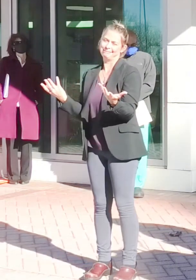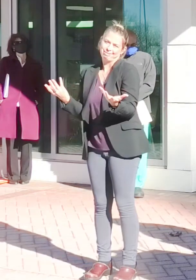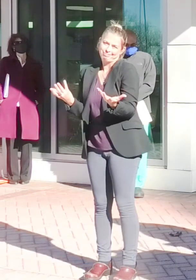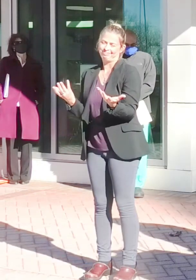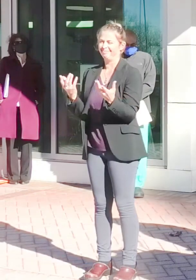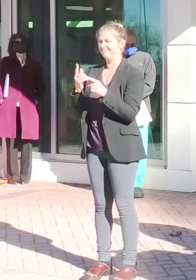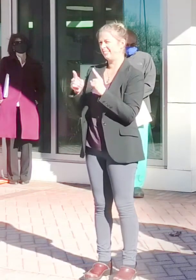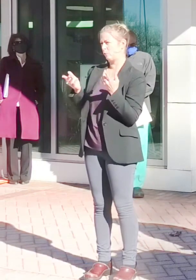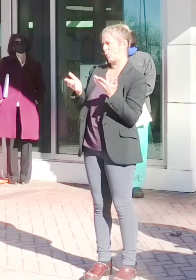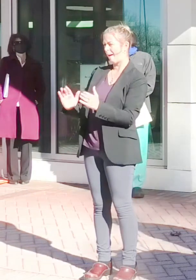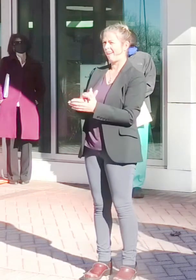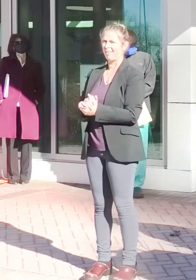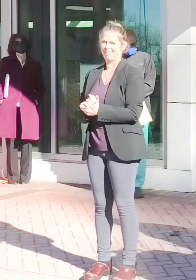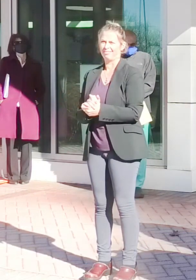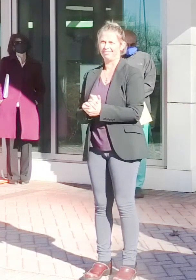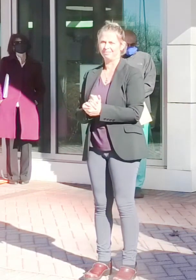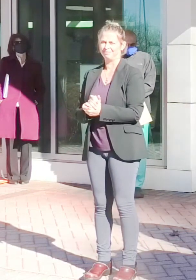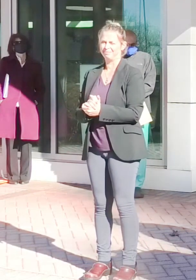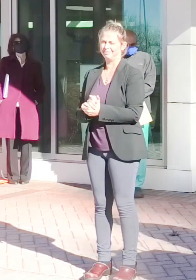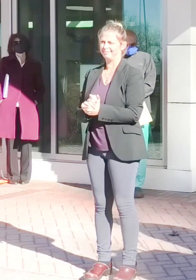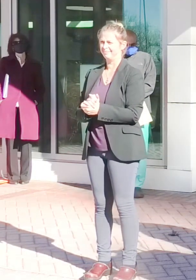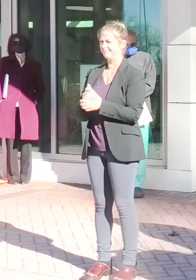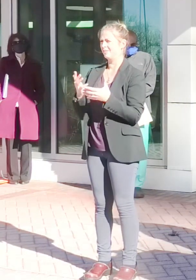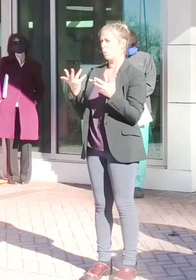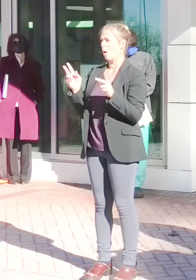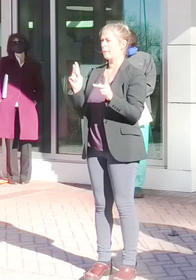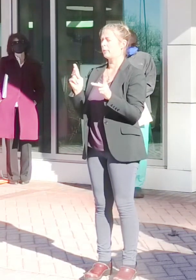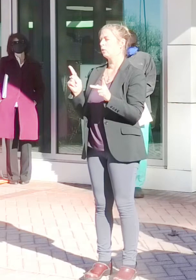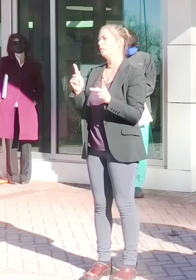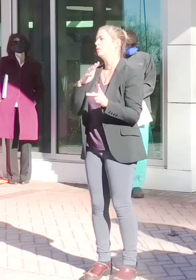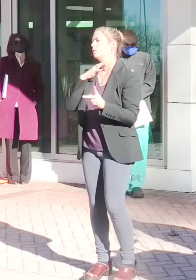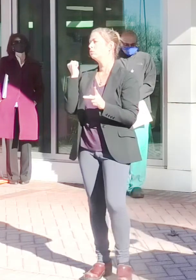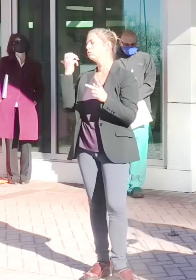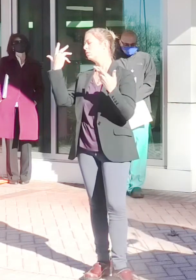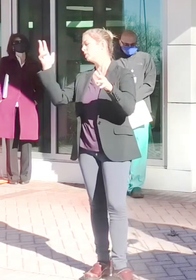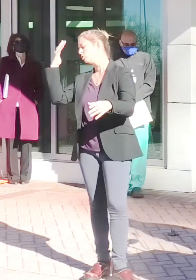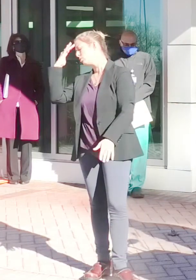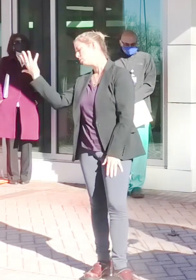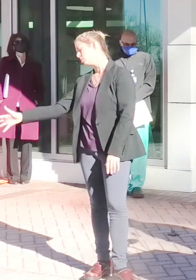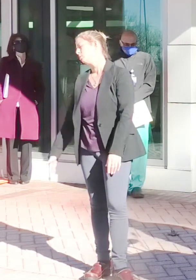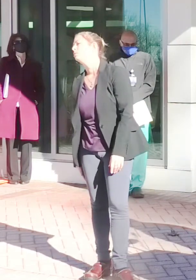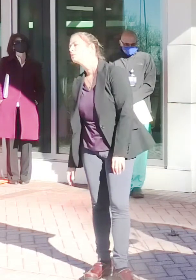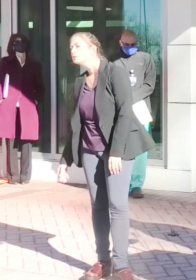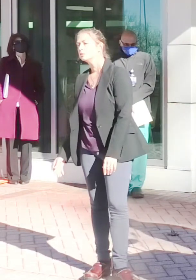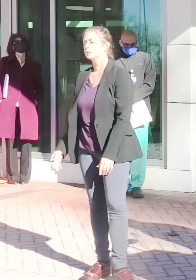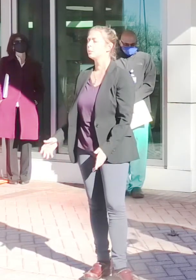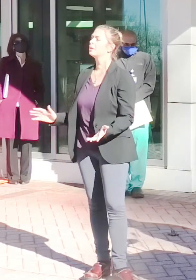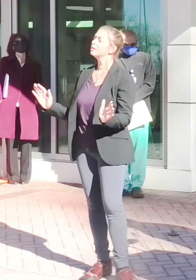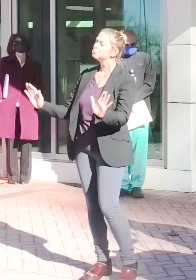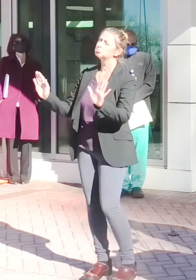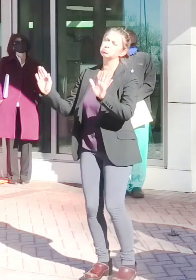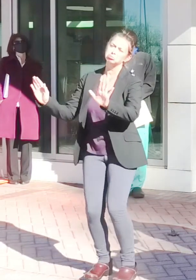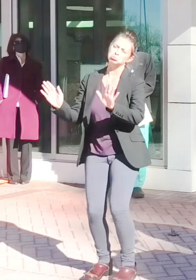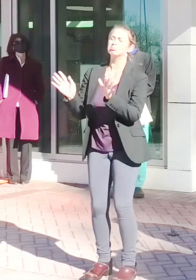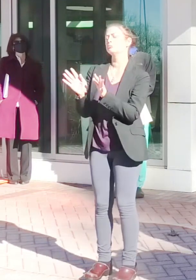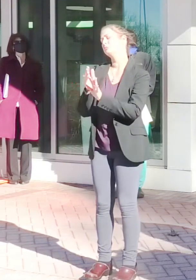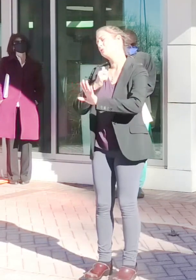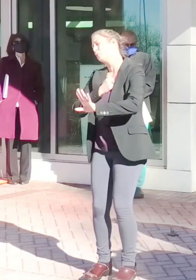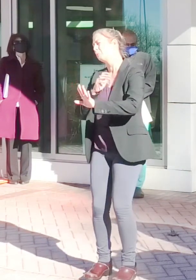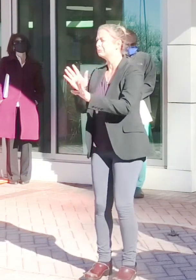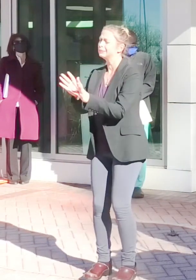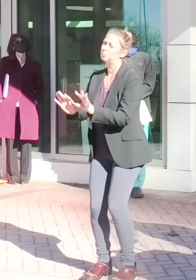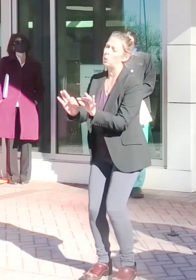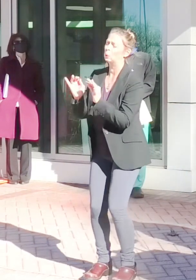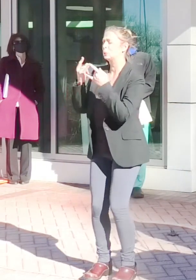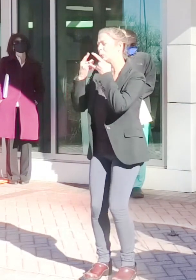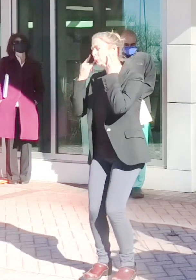really just mitigate people having that COVID fatigue, not taking that second to get the face mask on, wearing it incorrectly,